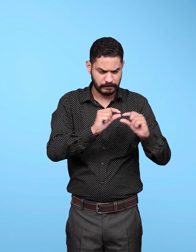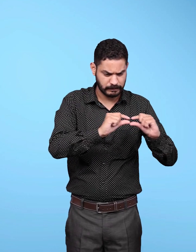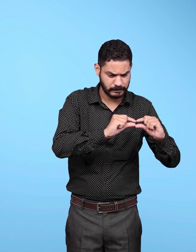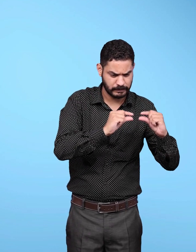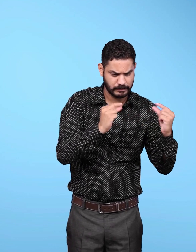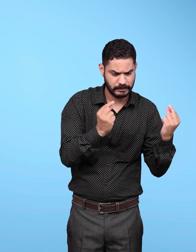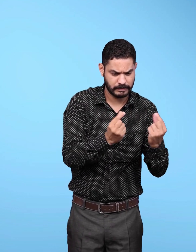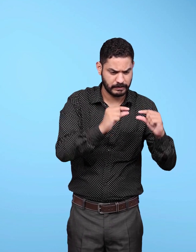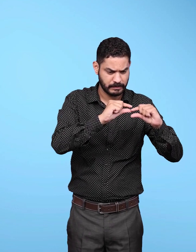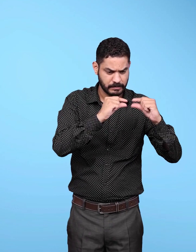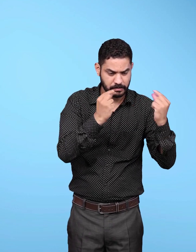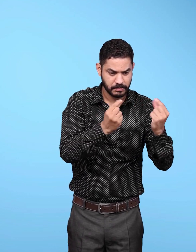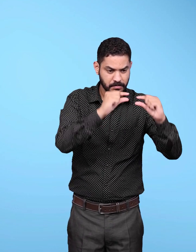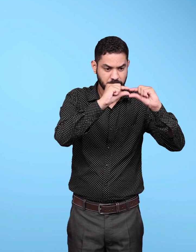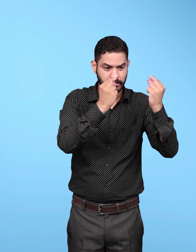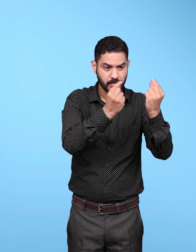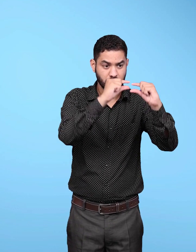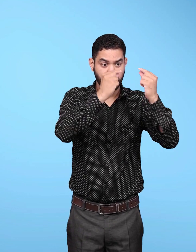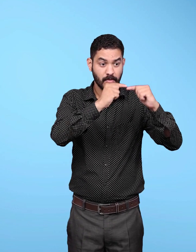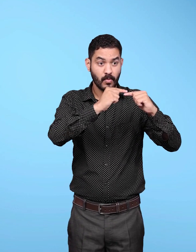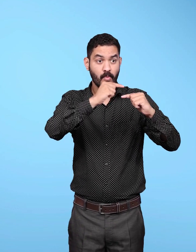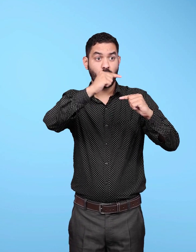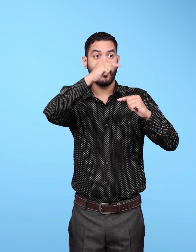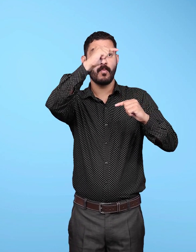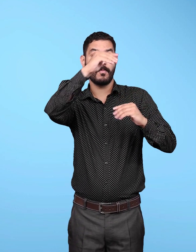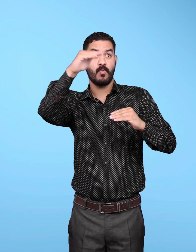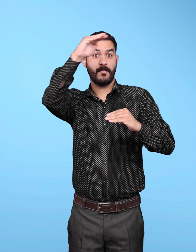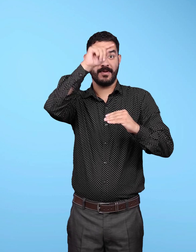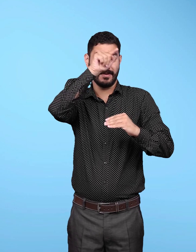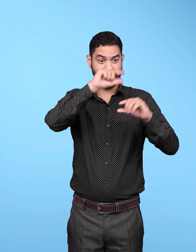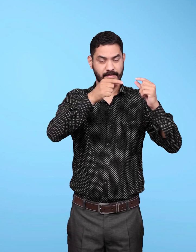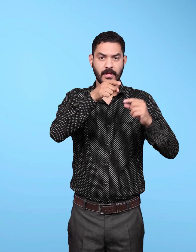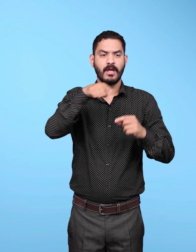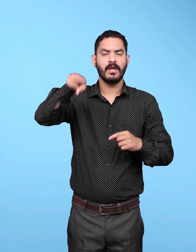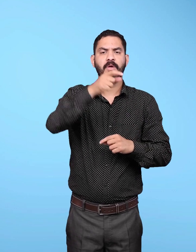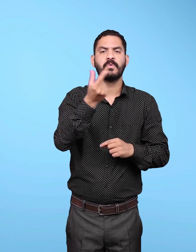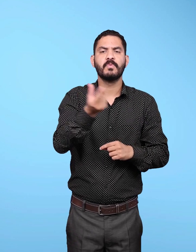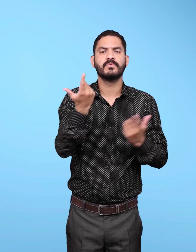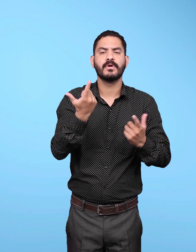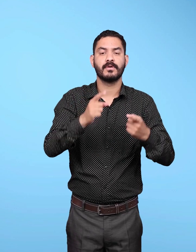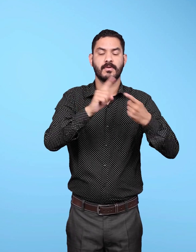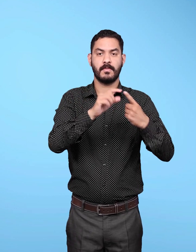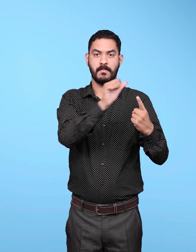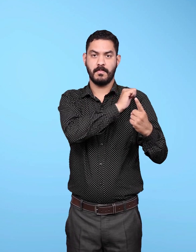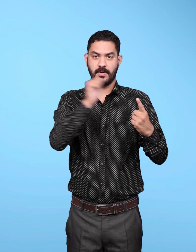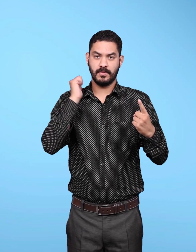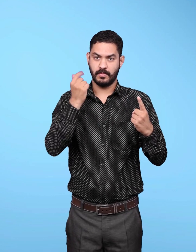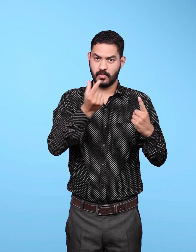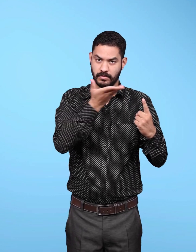These are known as ring wells. These seem to have been used as toilets in some cases and